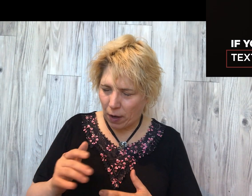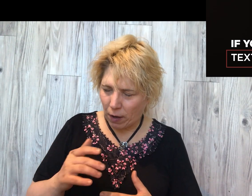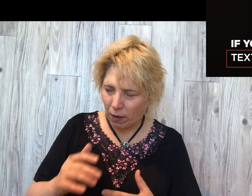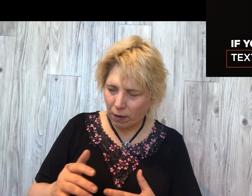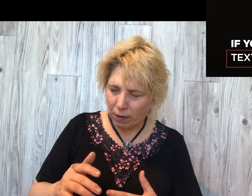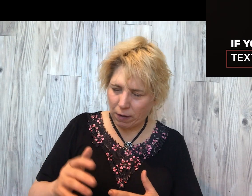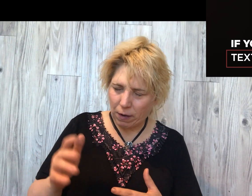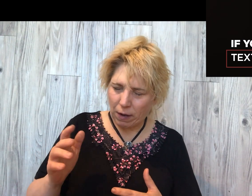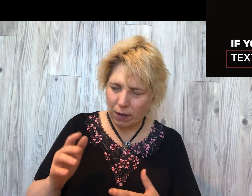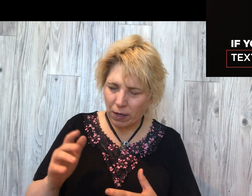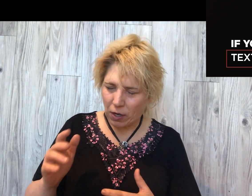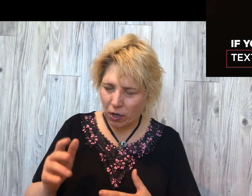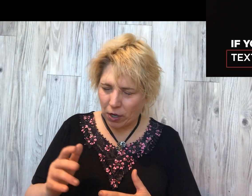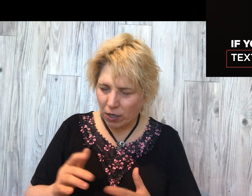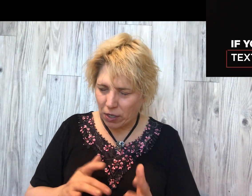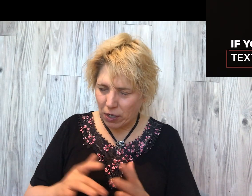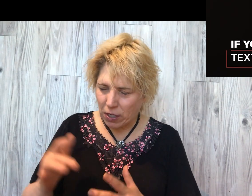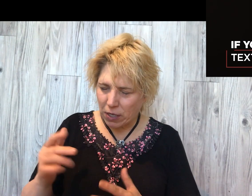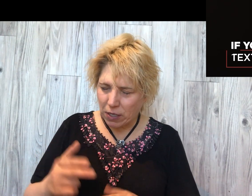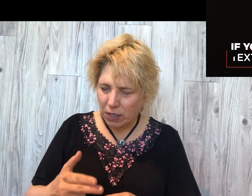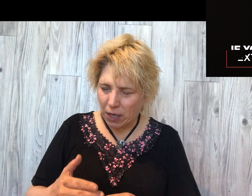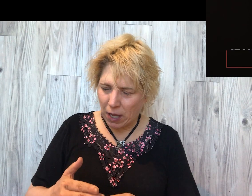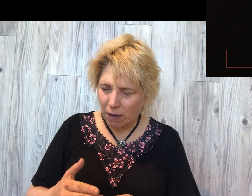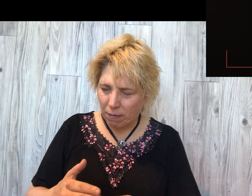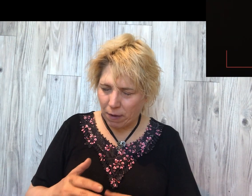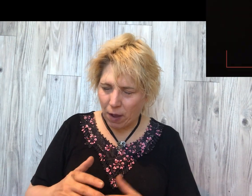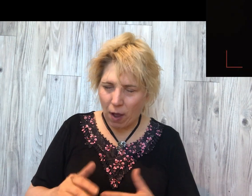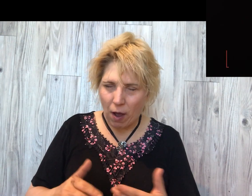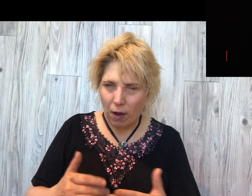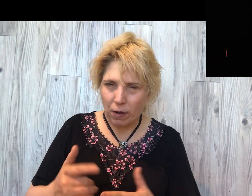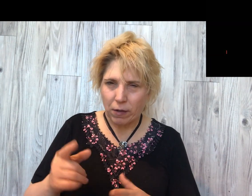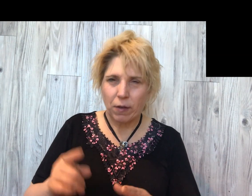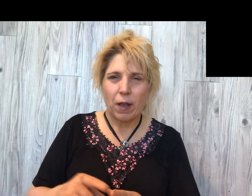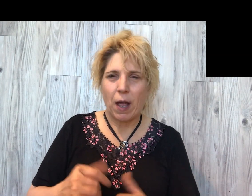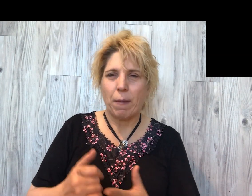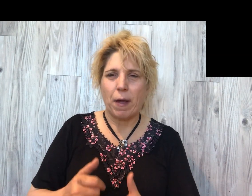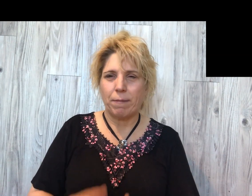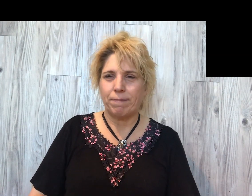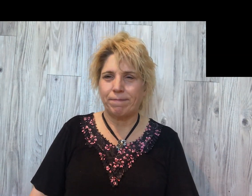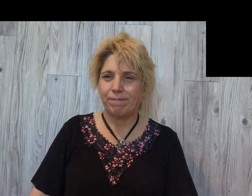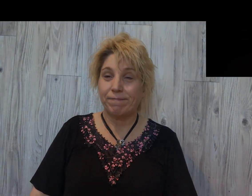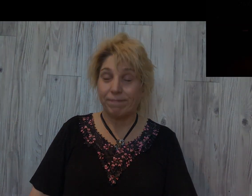answer. In Jesus' name. Amen.